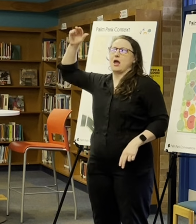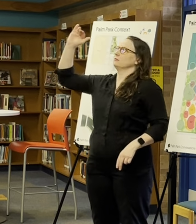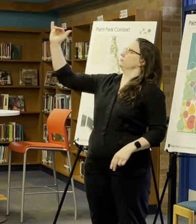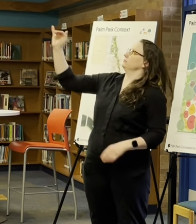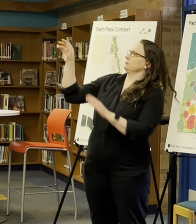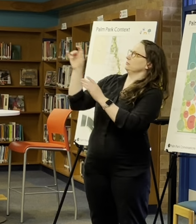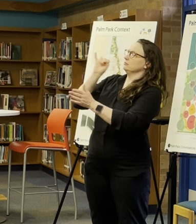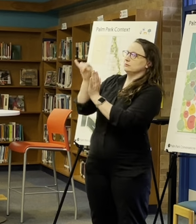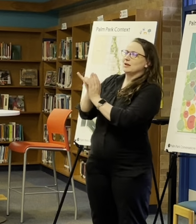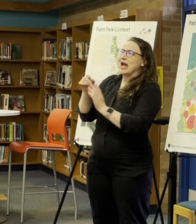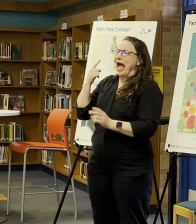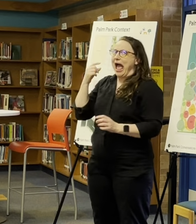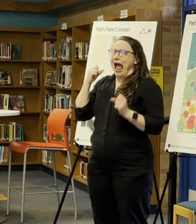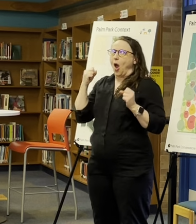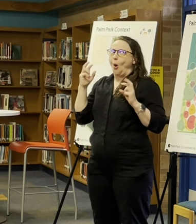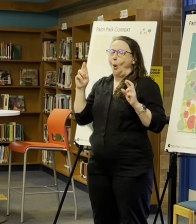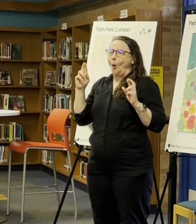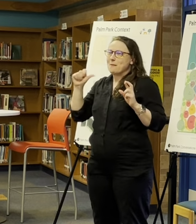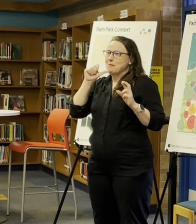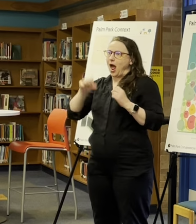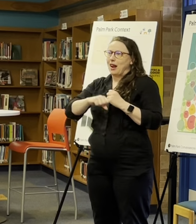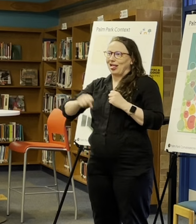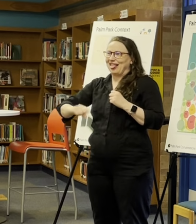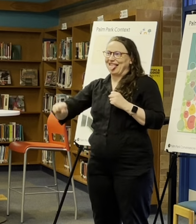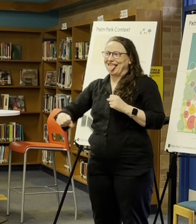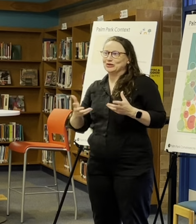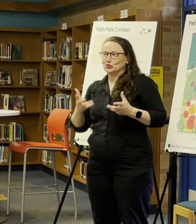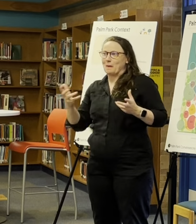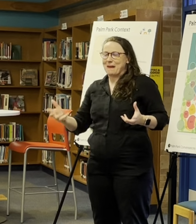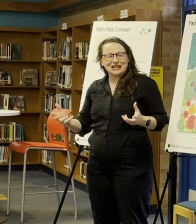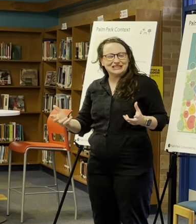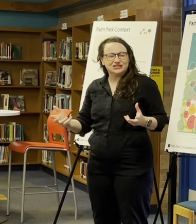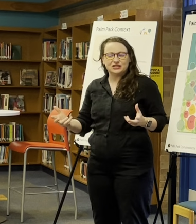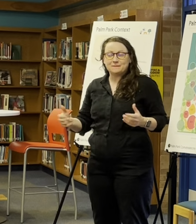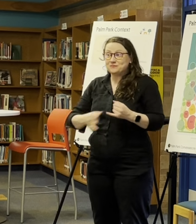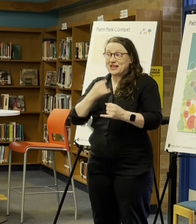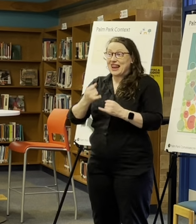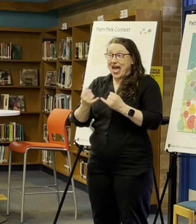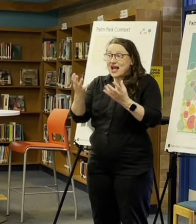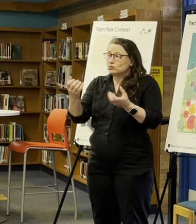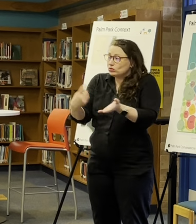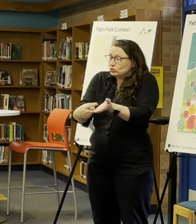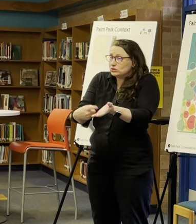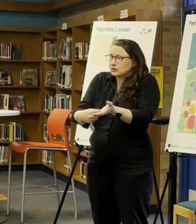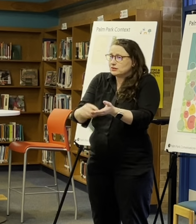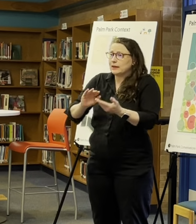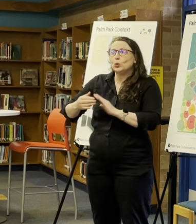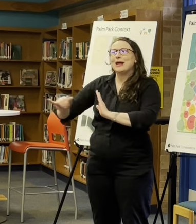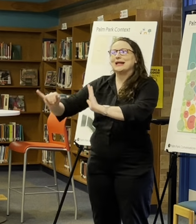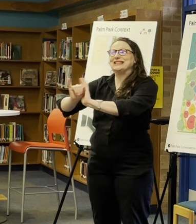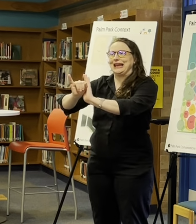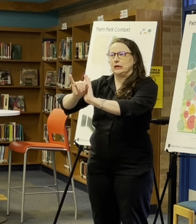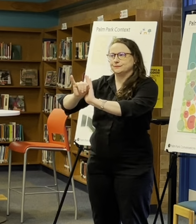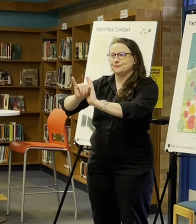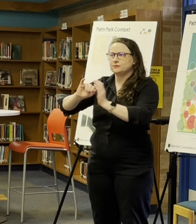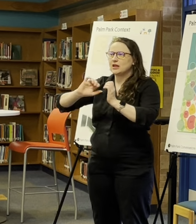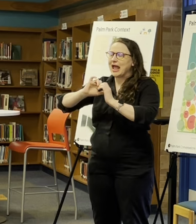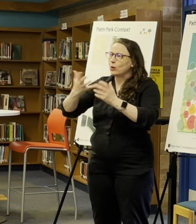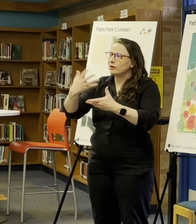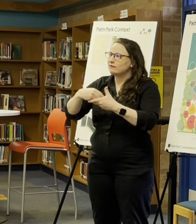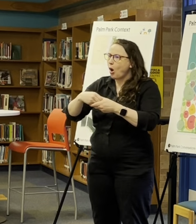Lastly, and I hope I'm not going on too long, we want to talk about the community identity. There were comments about how do we bring that